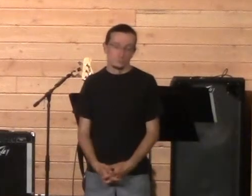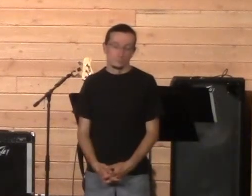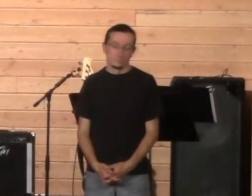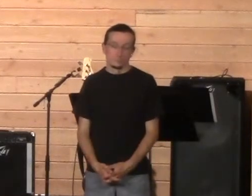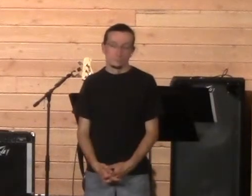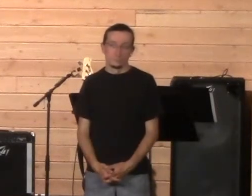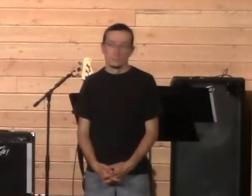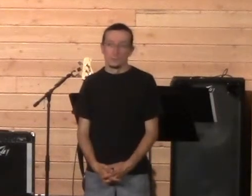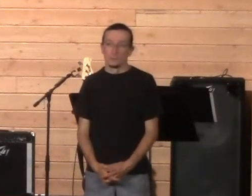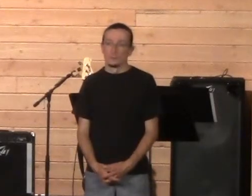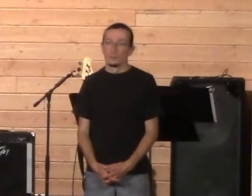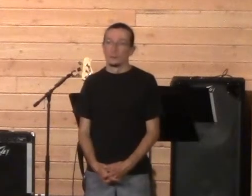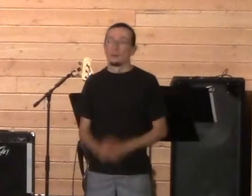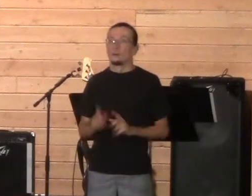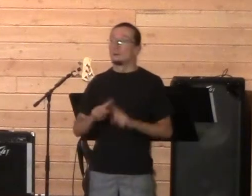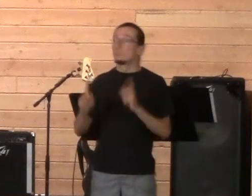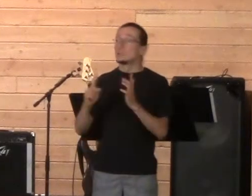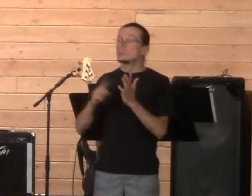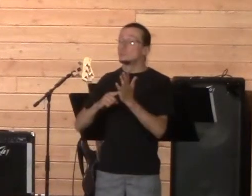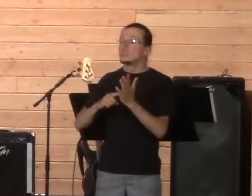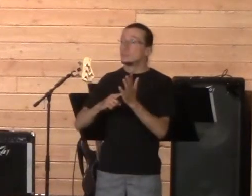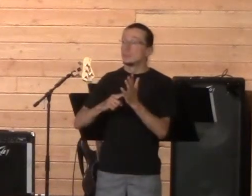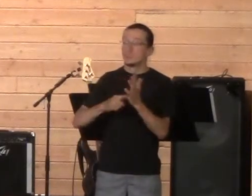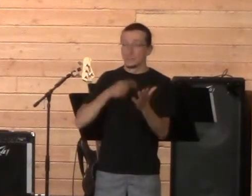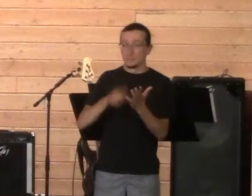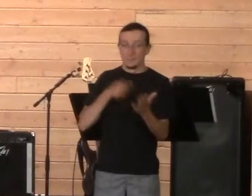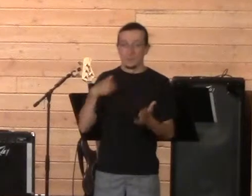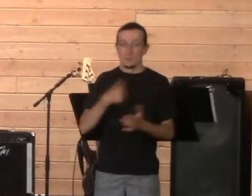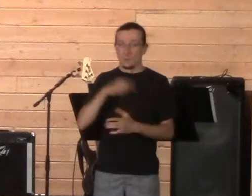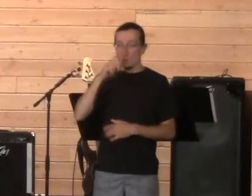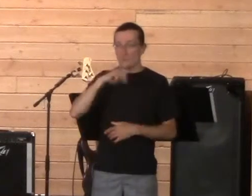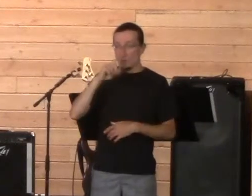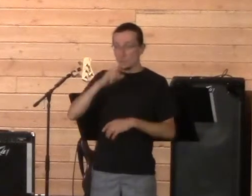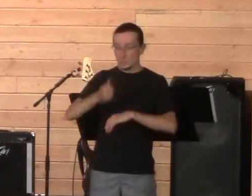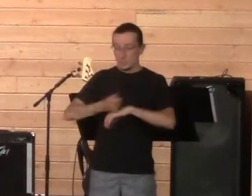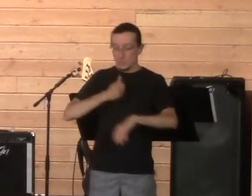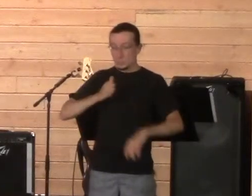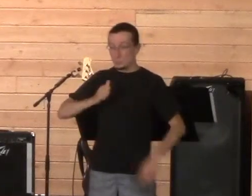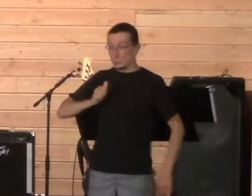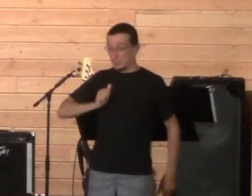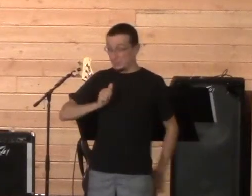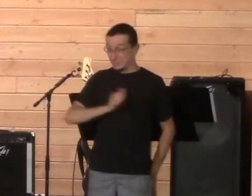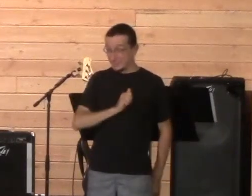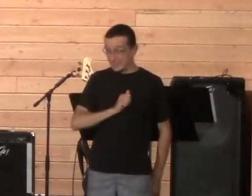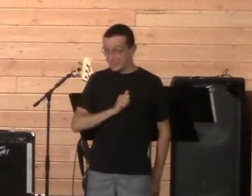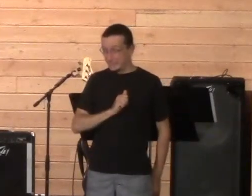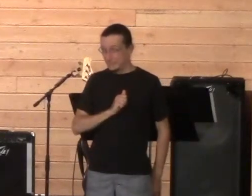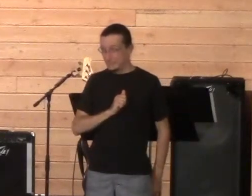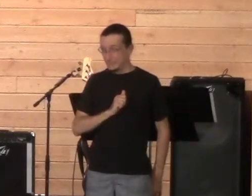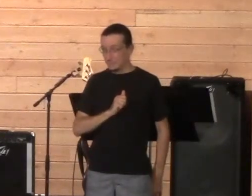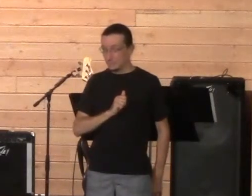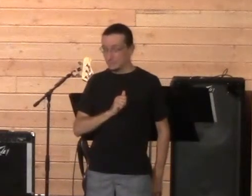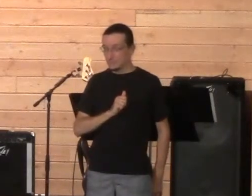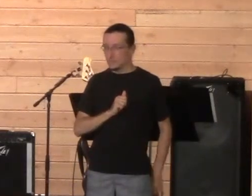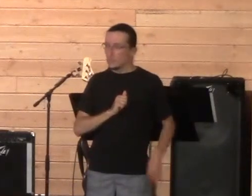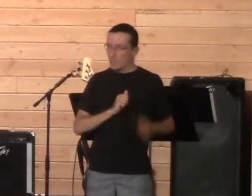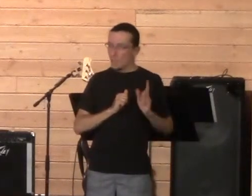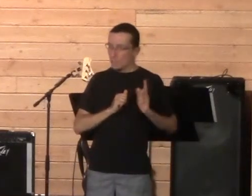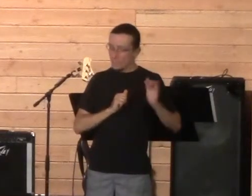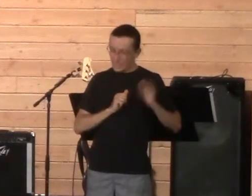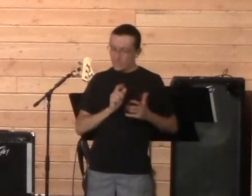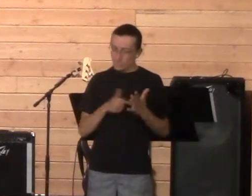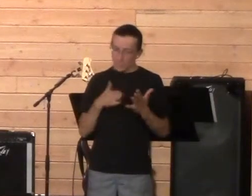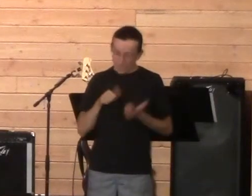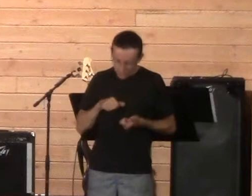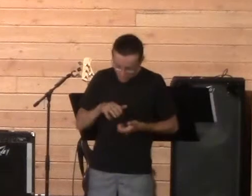But sometimes we falsely accuse ourselves. And I want to deal with that today if we can. I don't know who